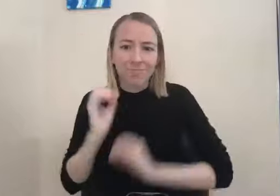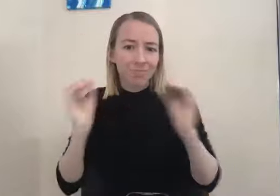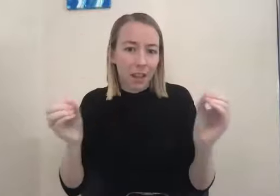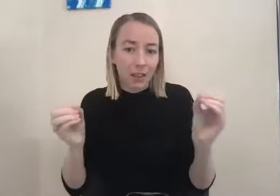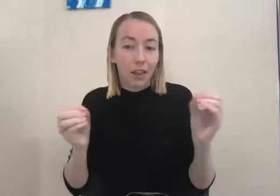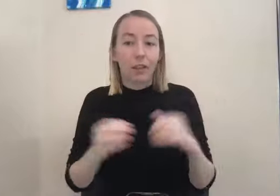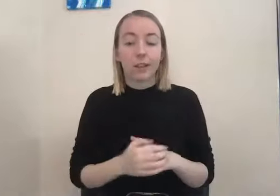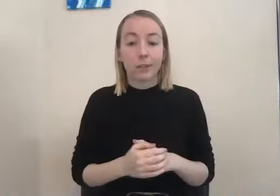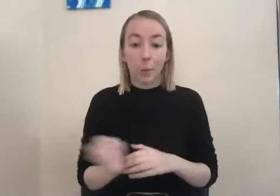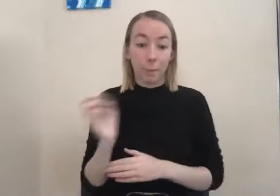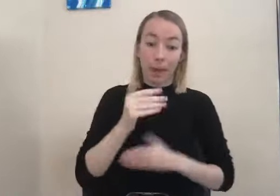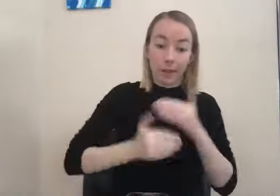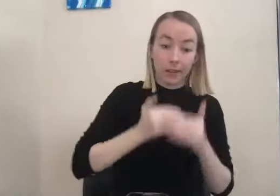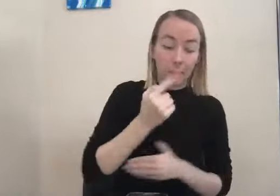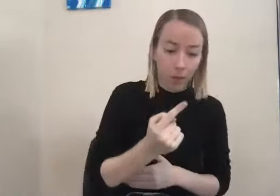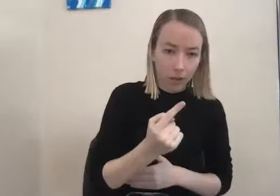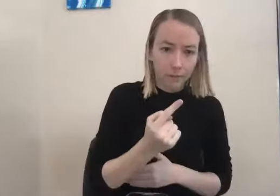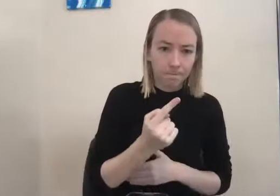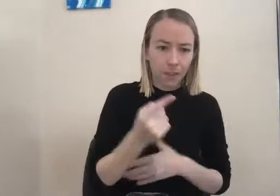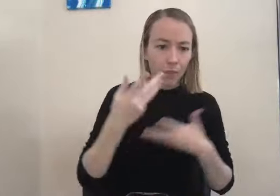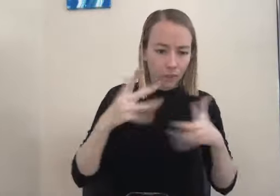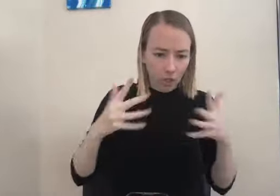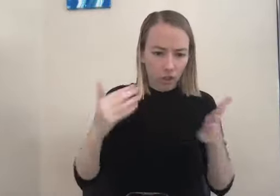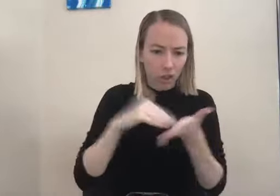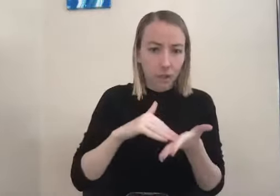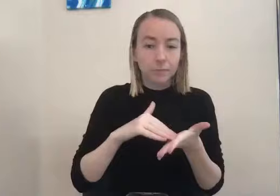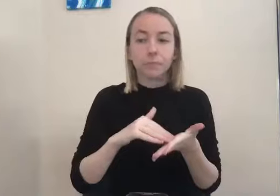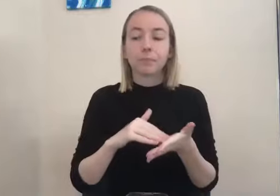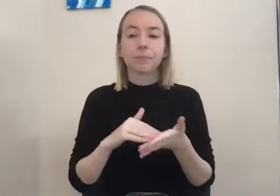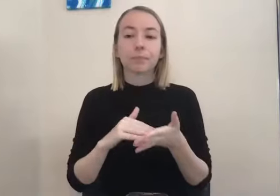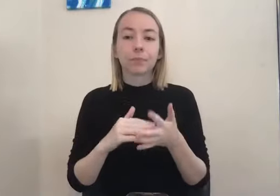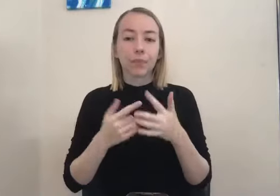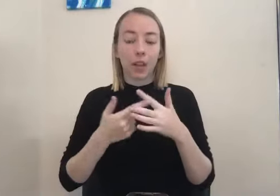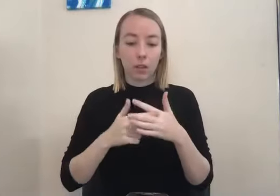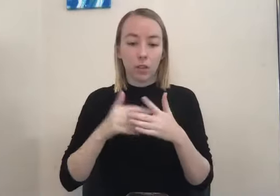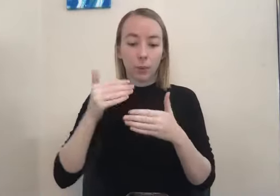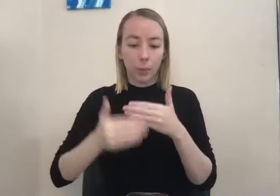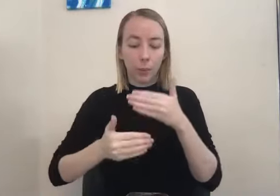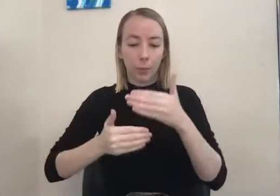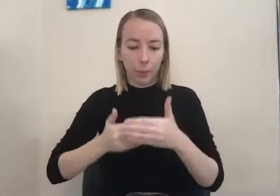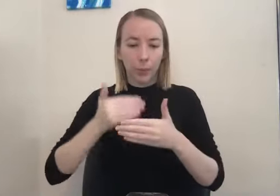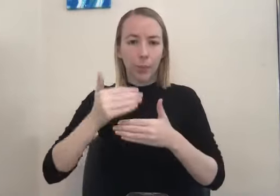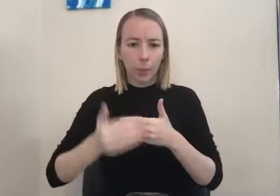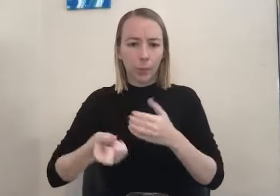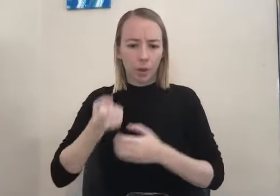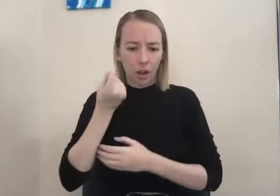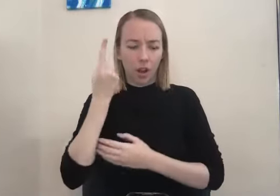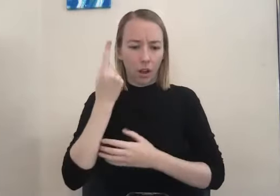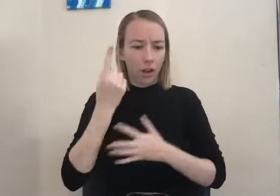my powerless, and I accepted I had got it all wrong, and it was me that was the problem, and there was a solution